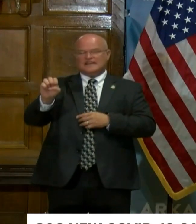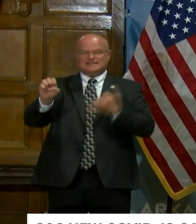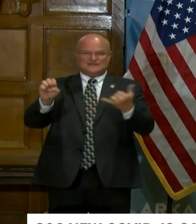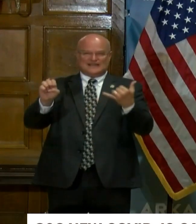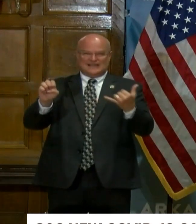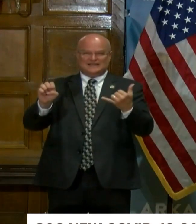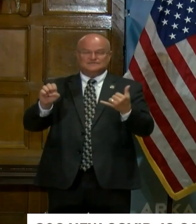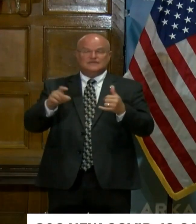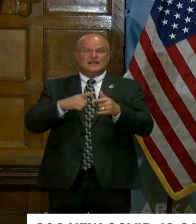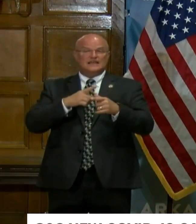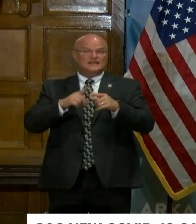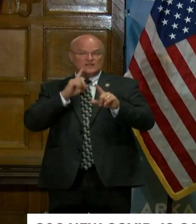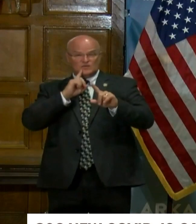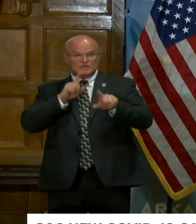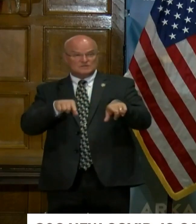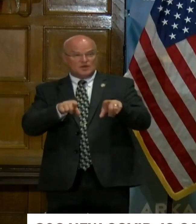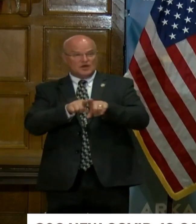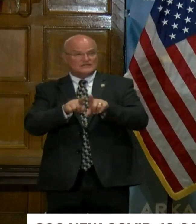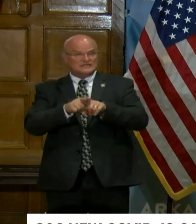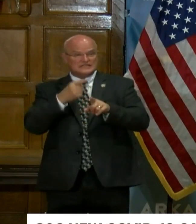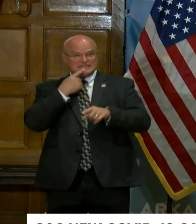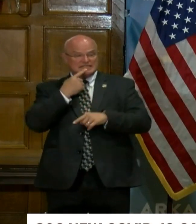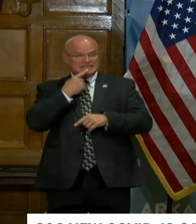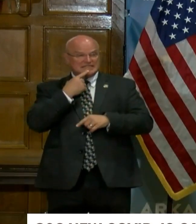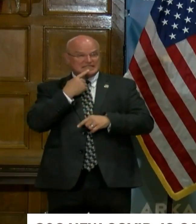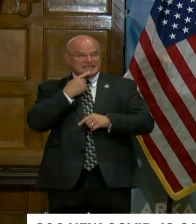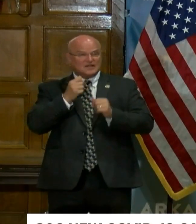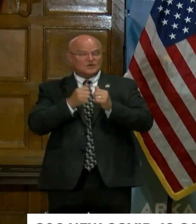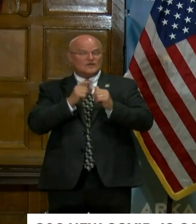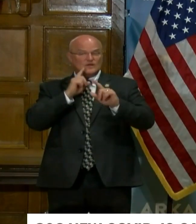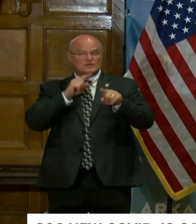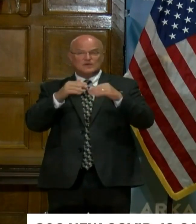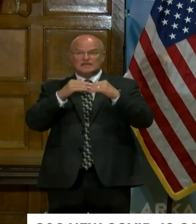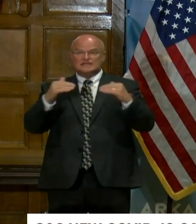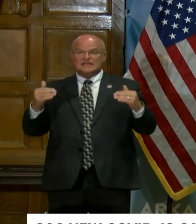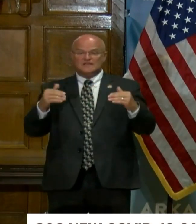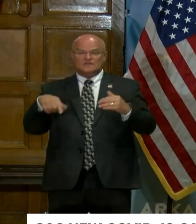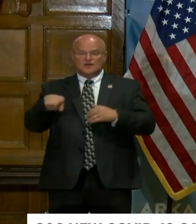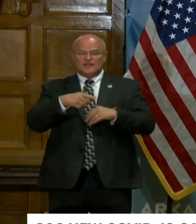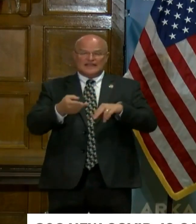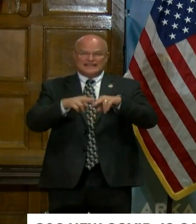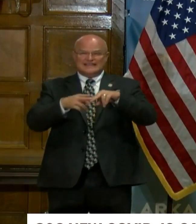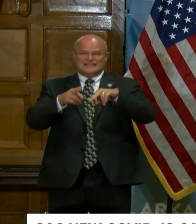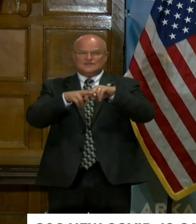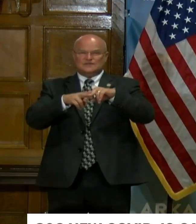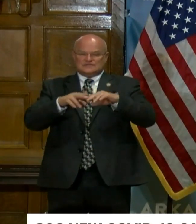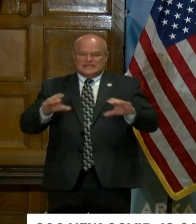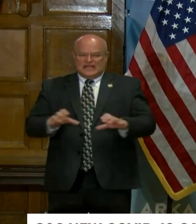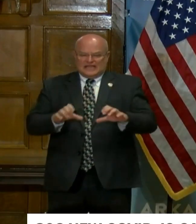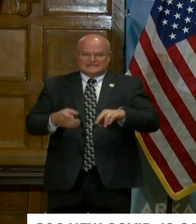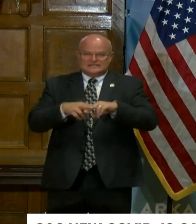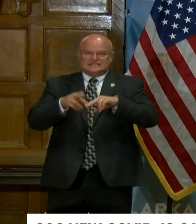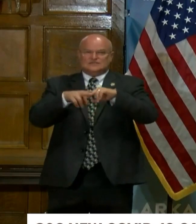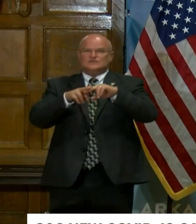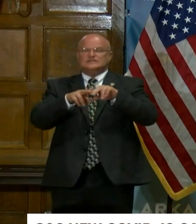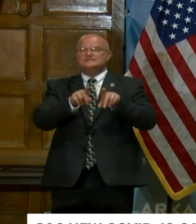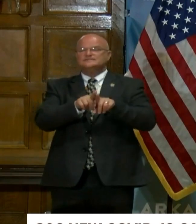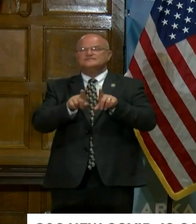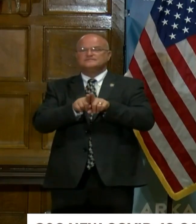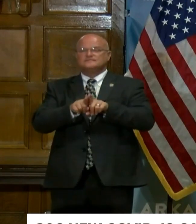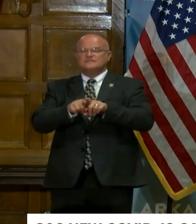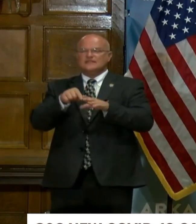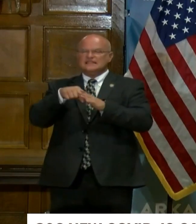And then the response, as I indicated in the response levels, they increase. The actions increase as